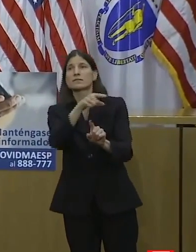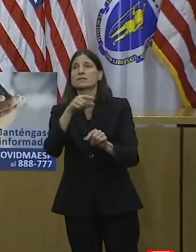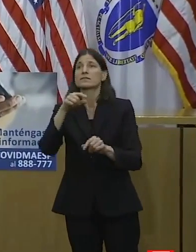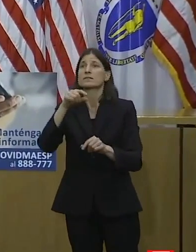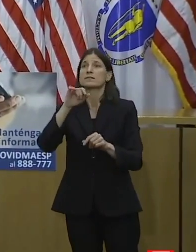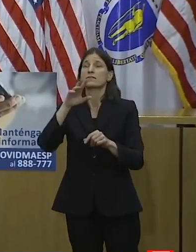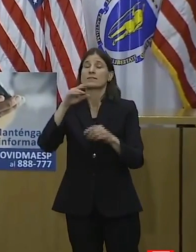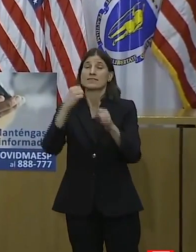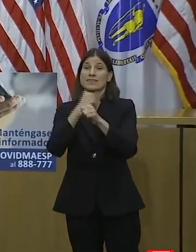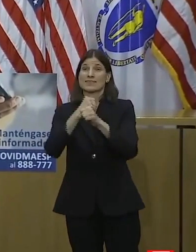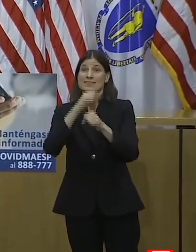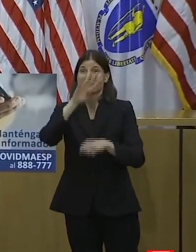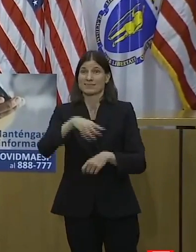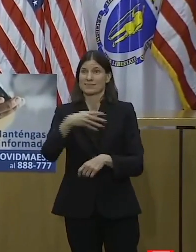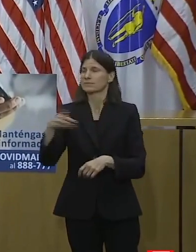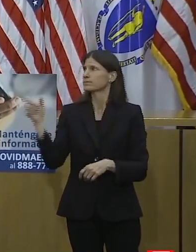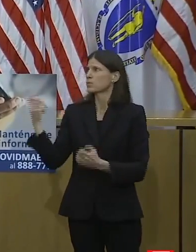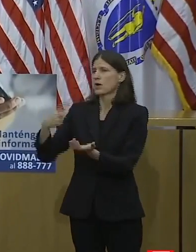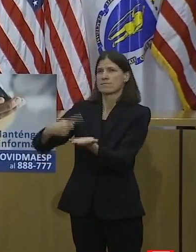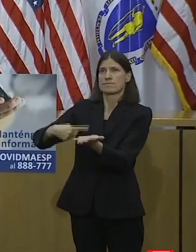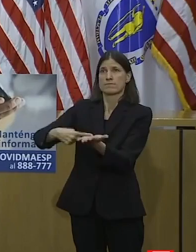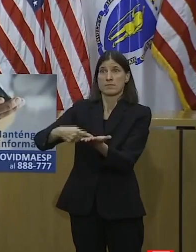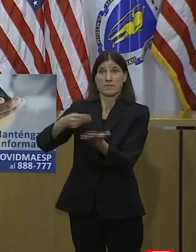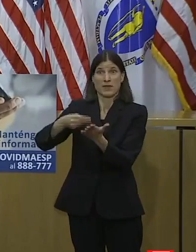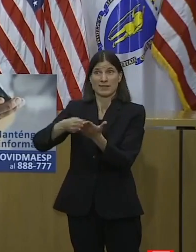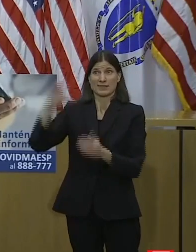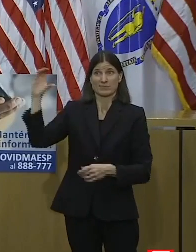match. They increased it by